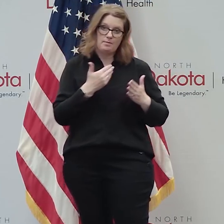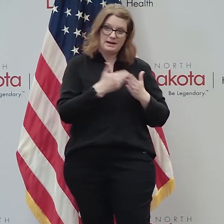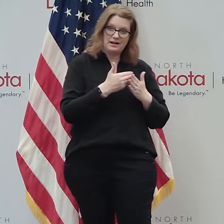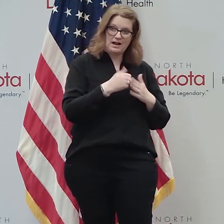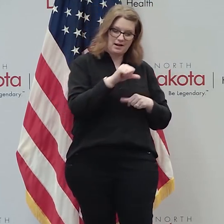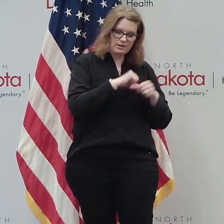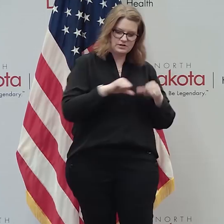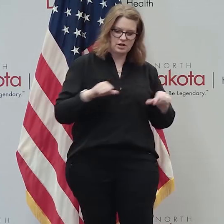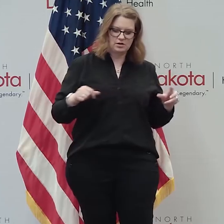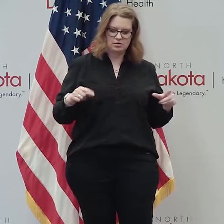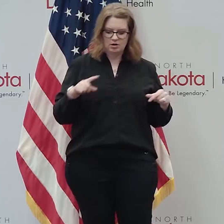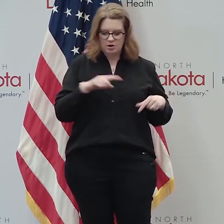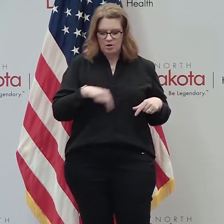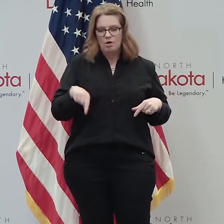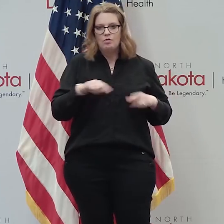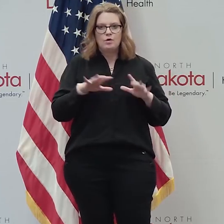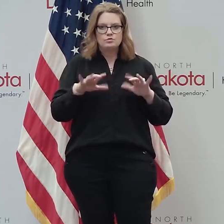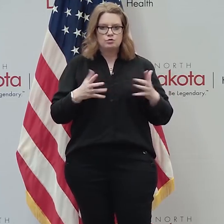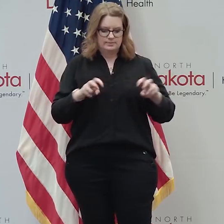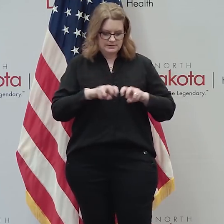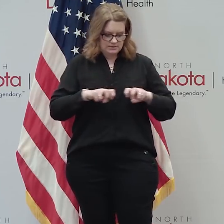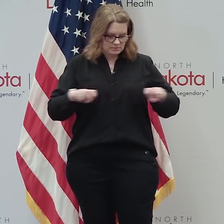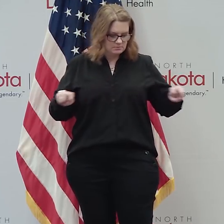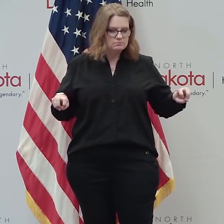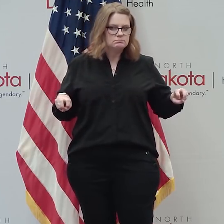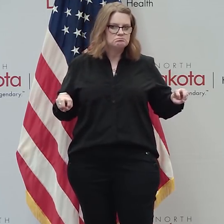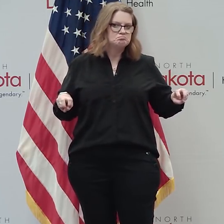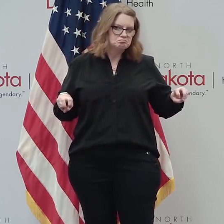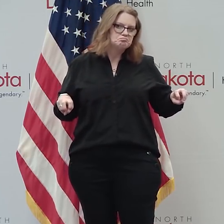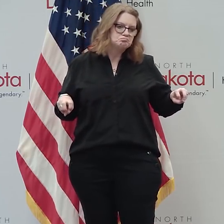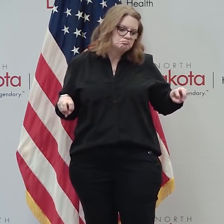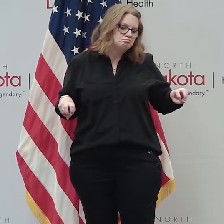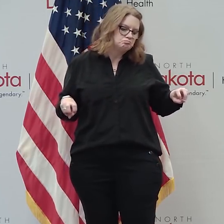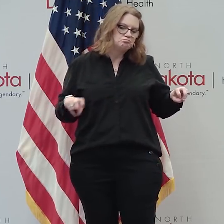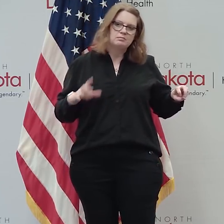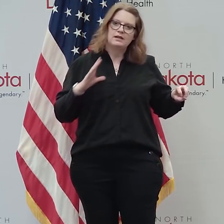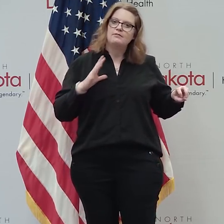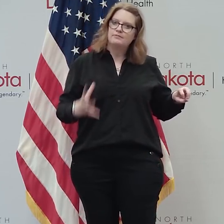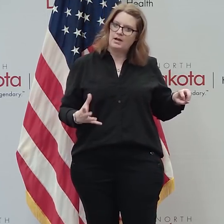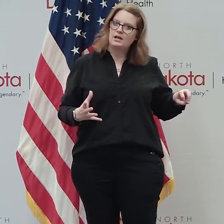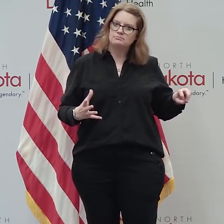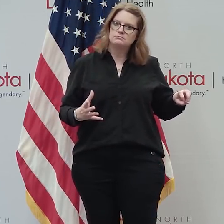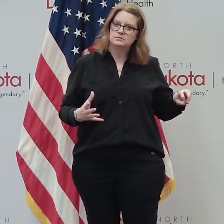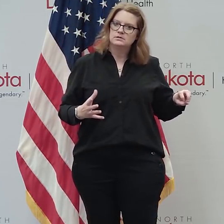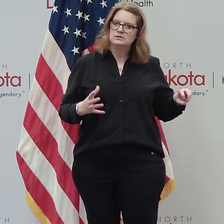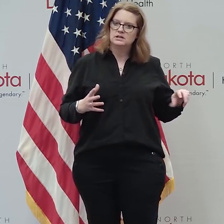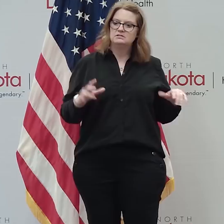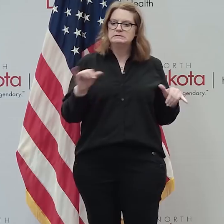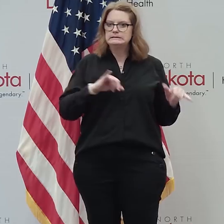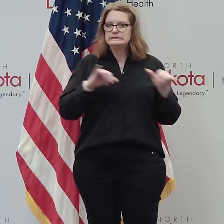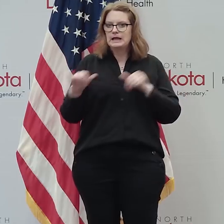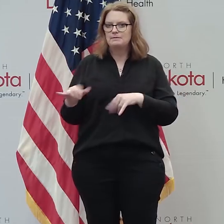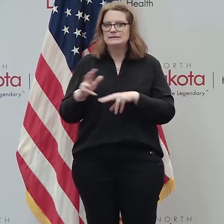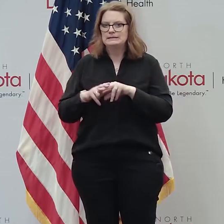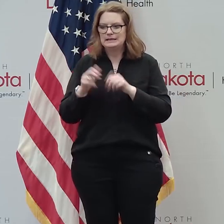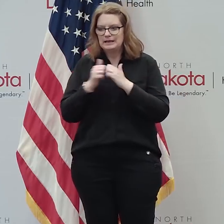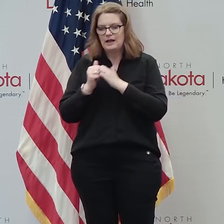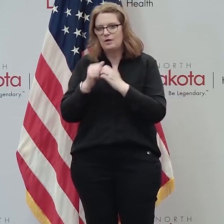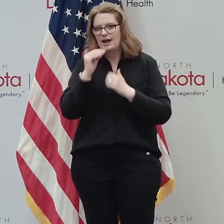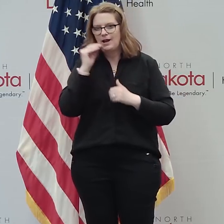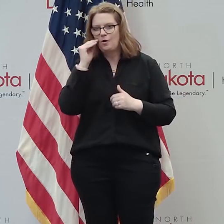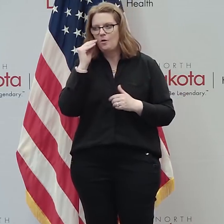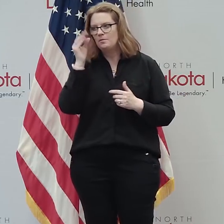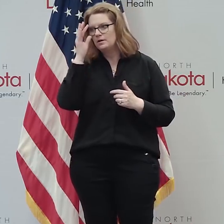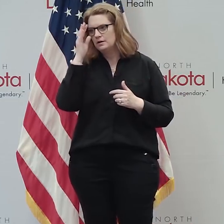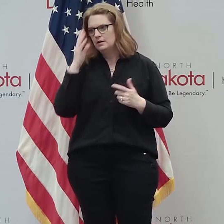each other, those groups sitting together in the same pew, same as if they were sitting together at home, that's great. We've seen a lot of churches, they've sort